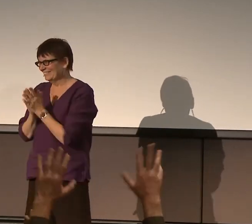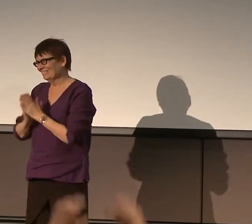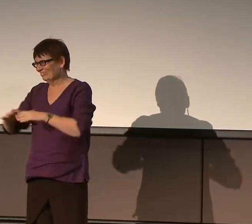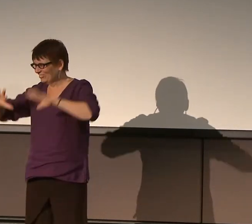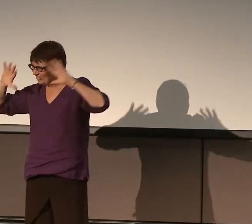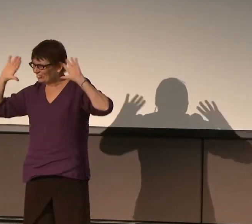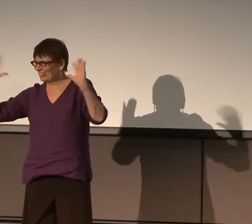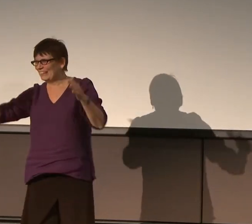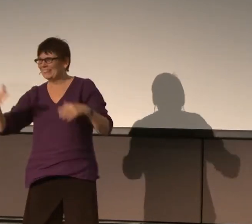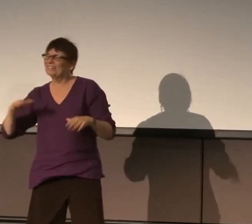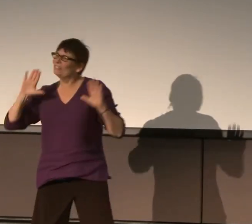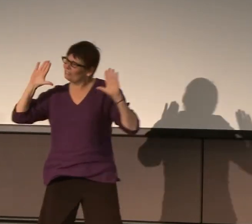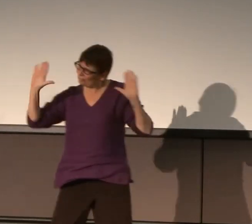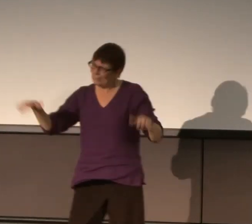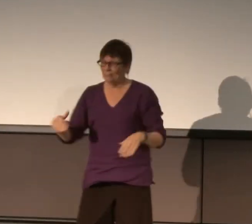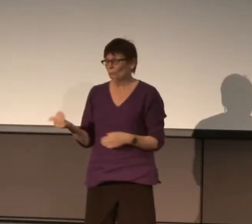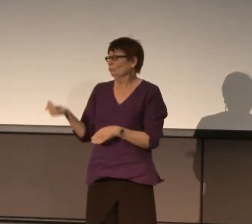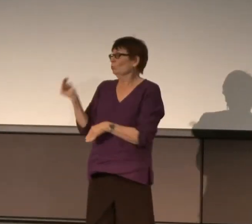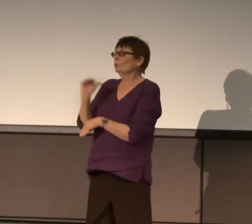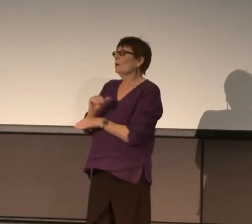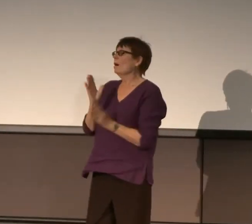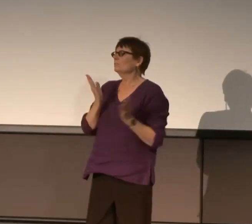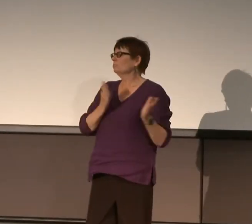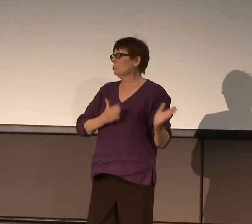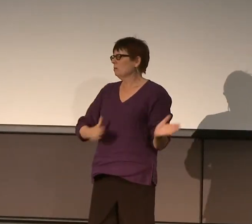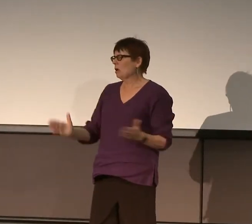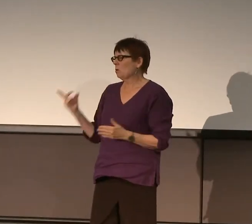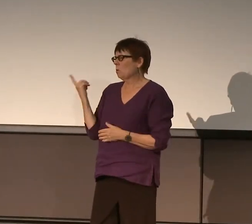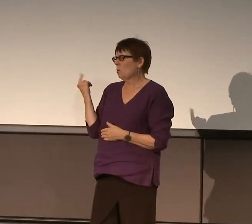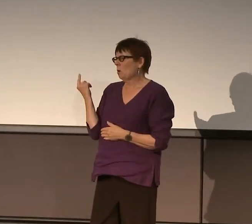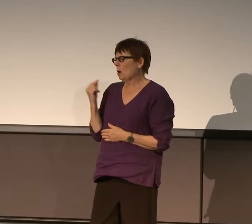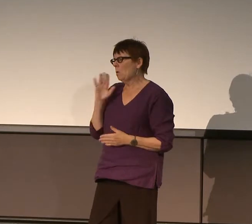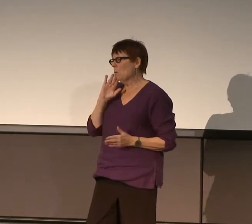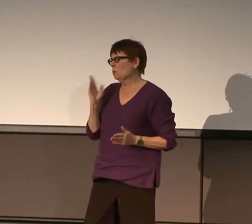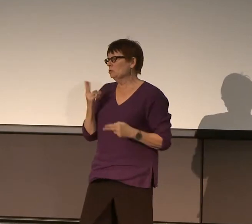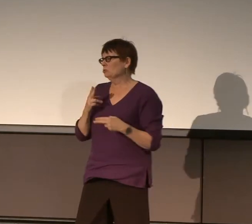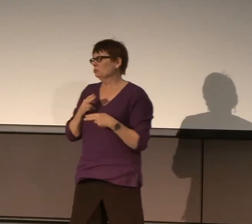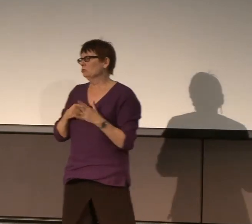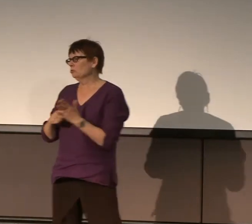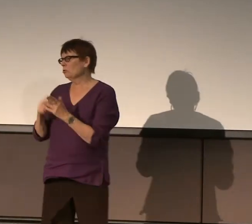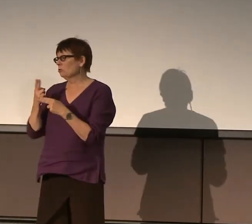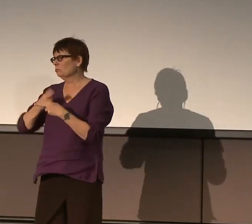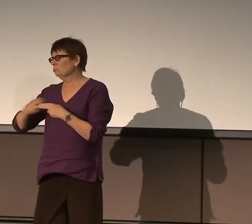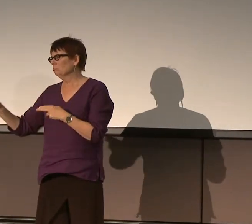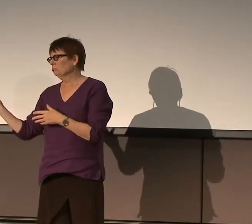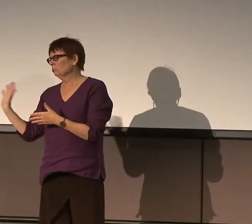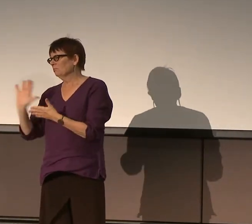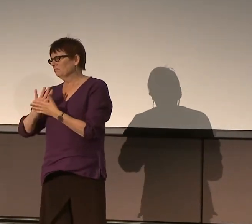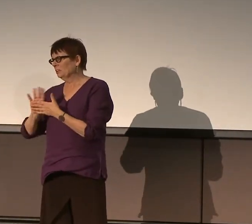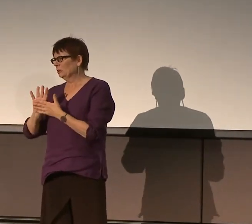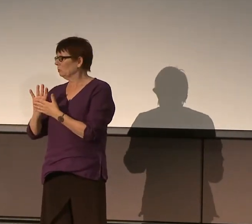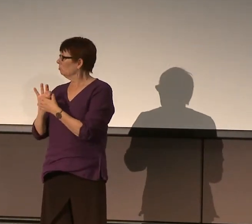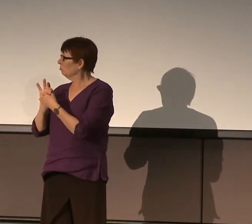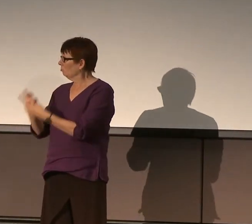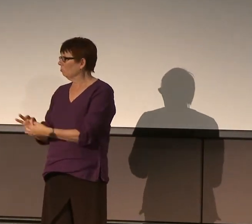Yes. It's great. That is great. Tonight we have a plan to show a